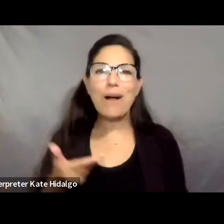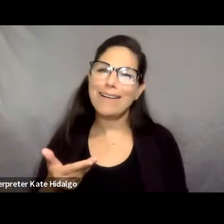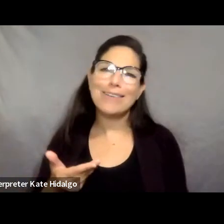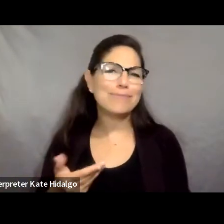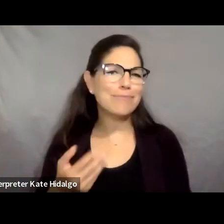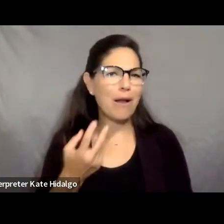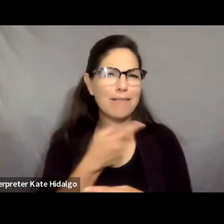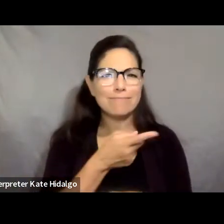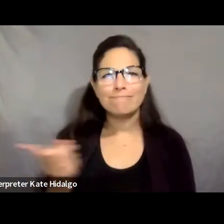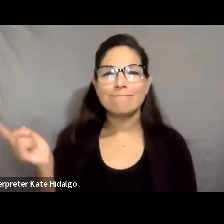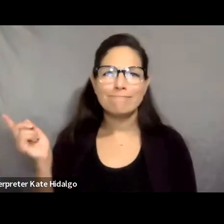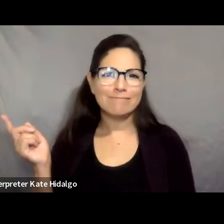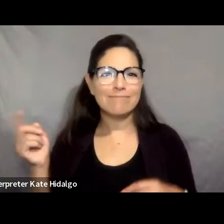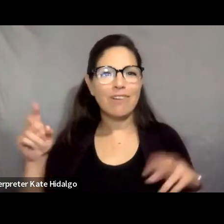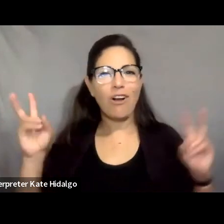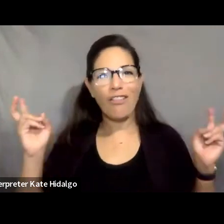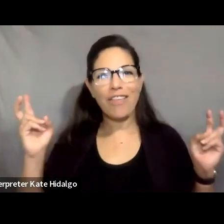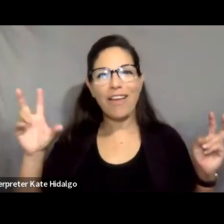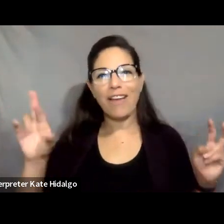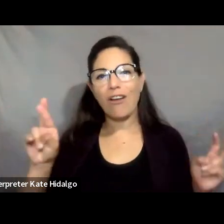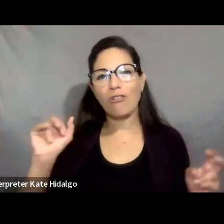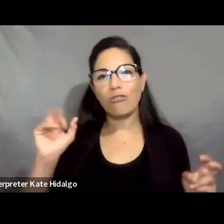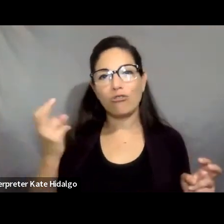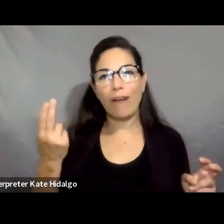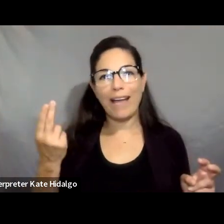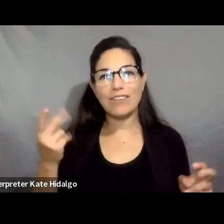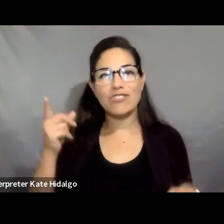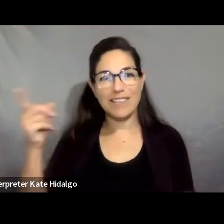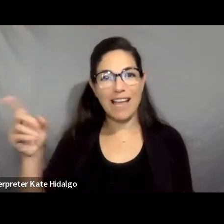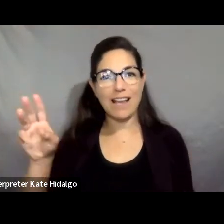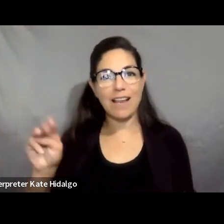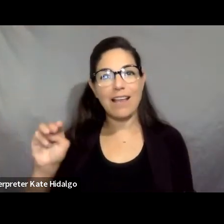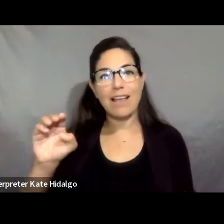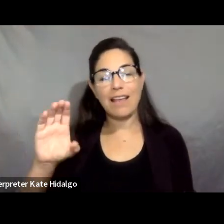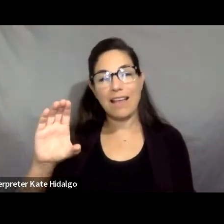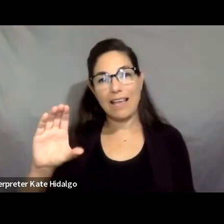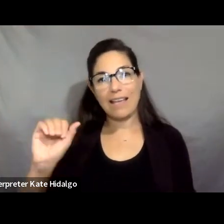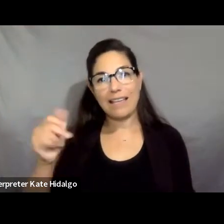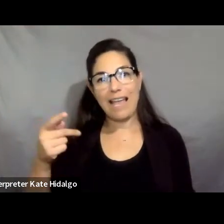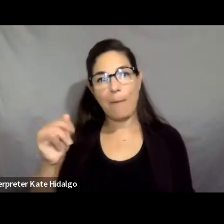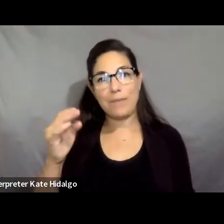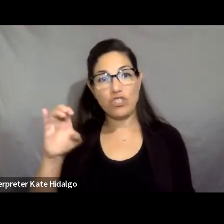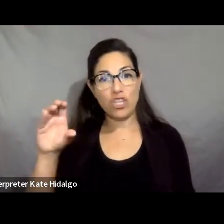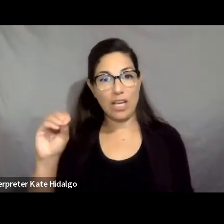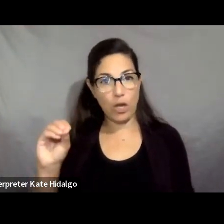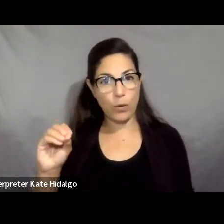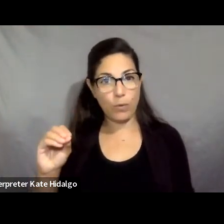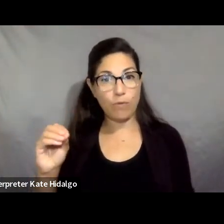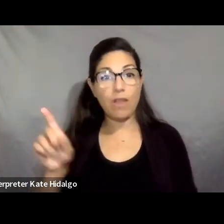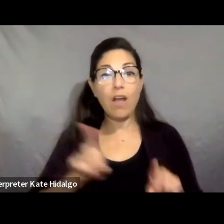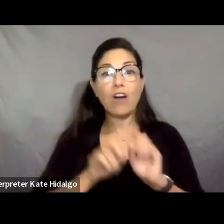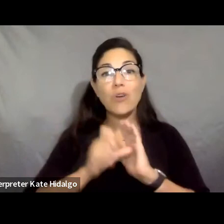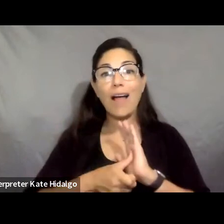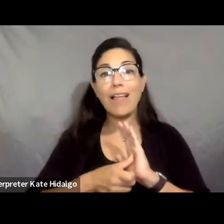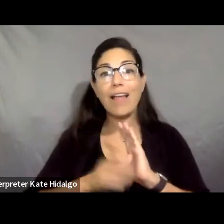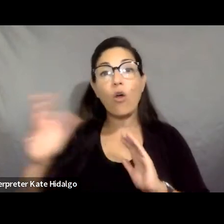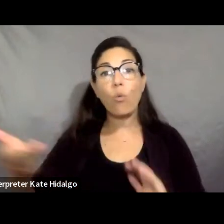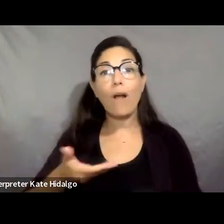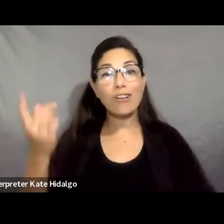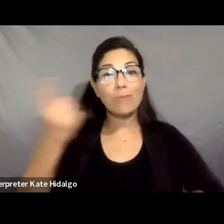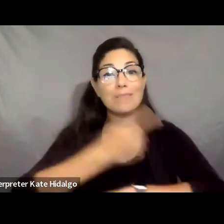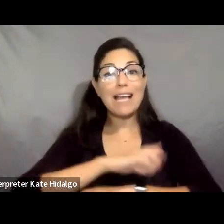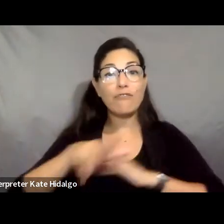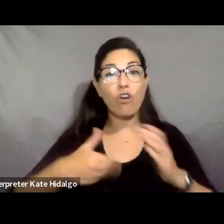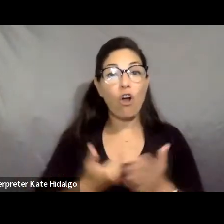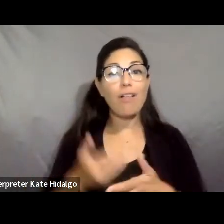on the ranch, as I say once in a while, over there at Cappuccino. The other thing I wanted to highlight is a welcome day that we had for all of